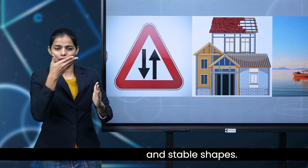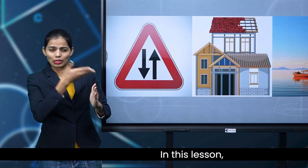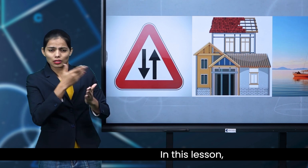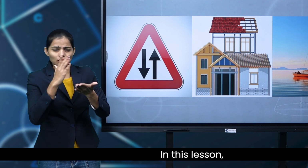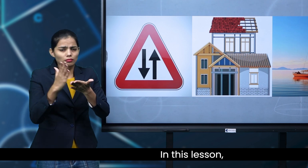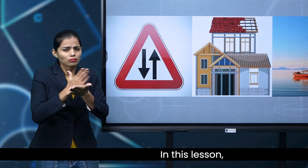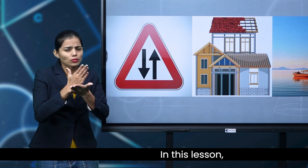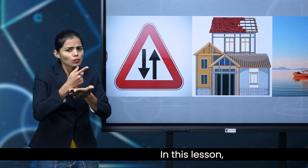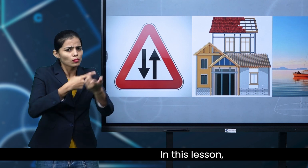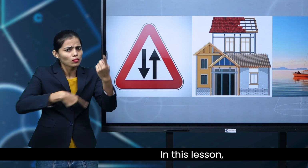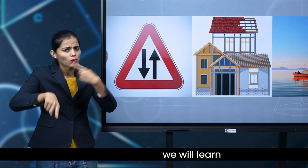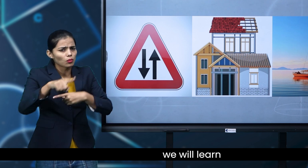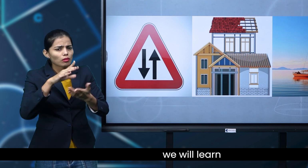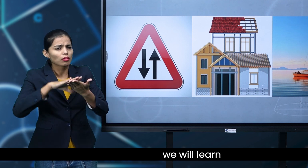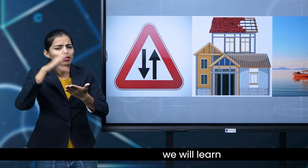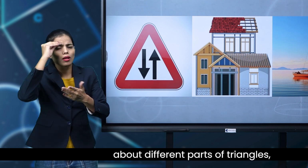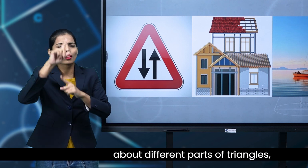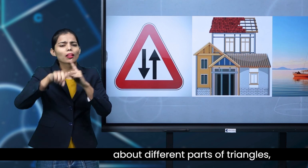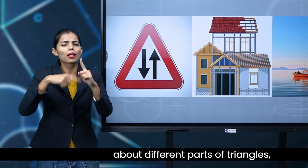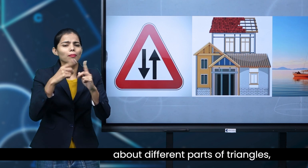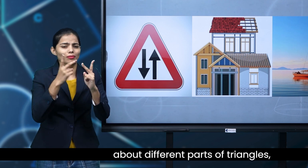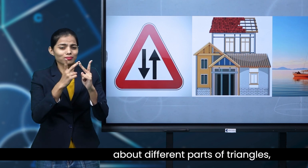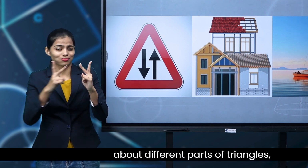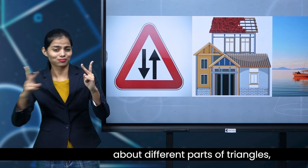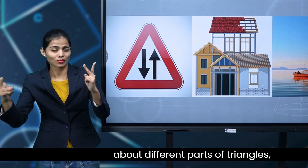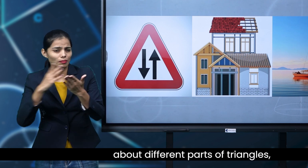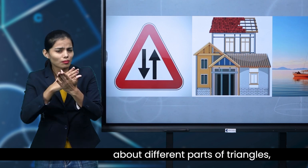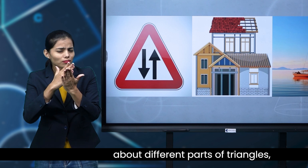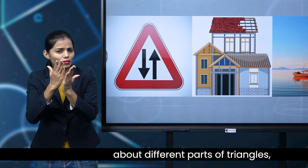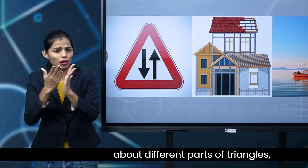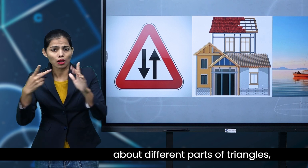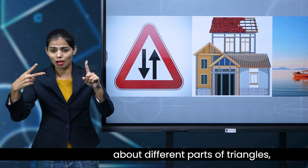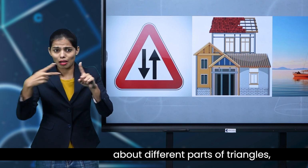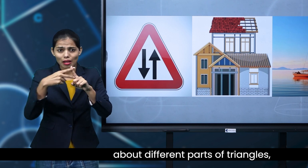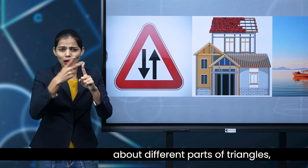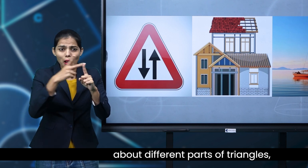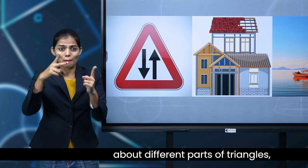In this lesson, we will learn about different parts of triangles